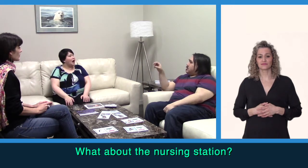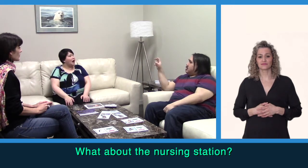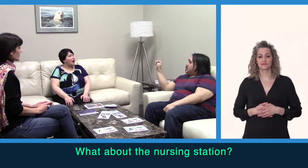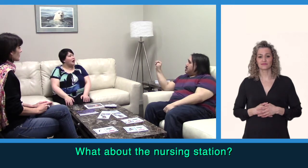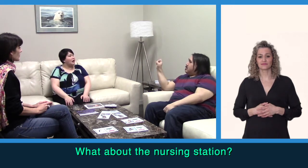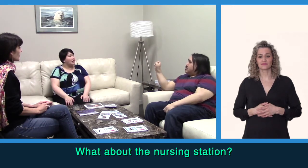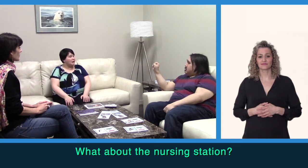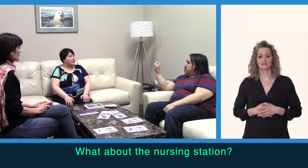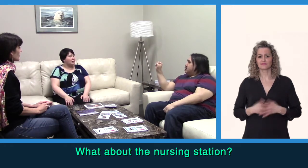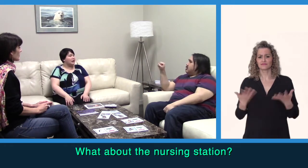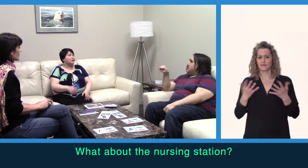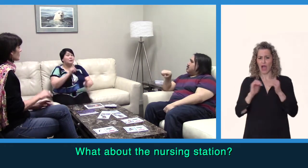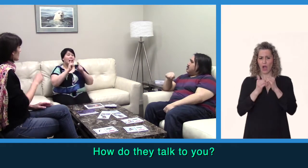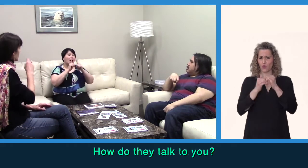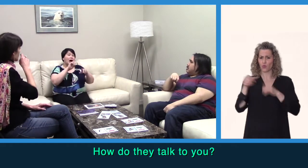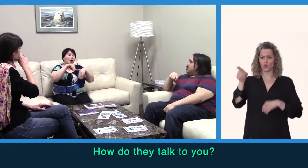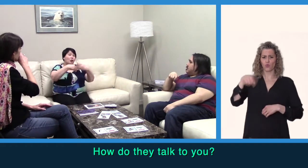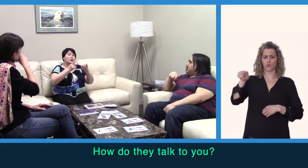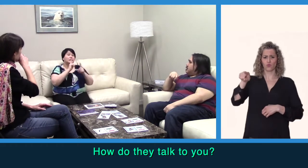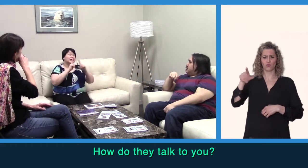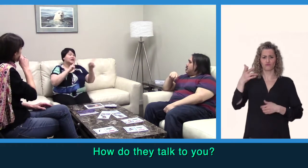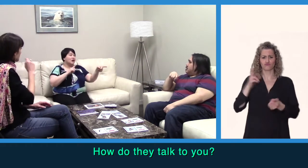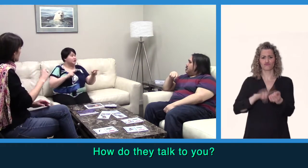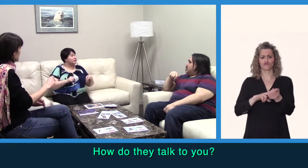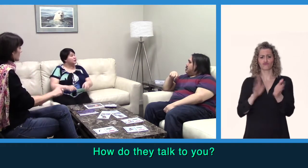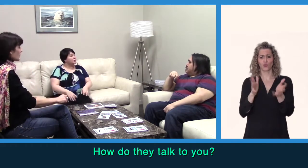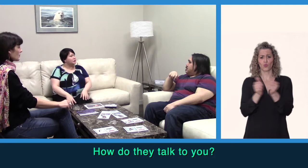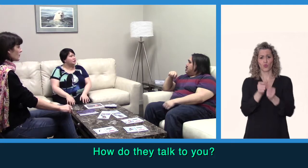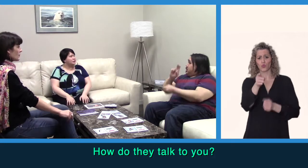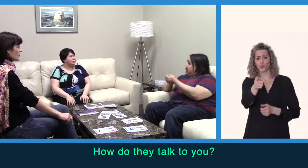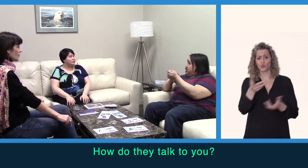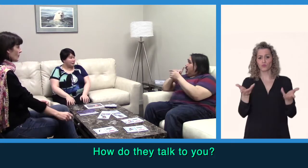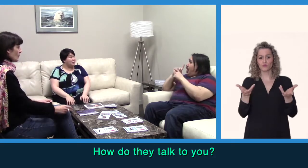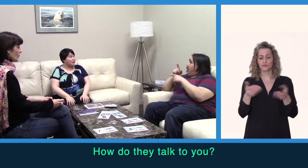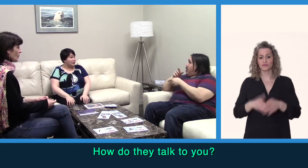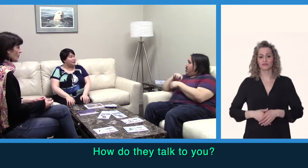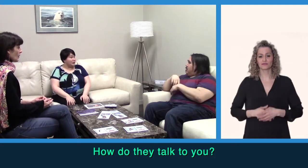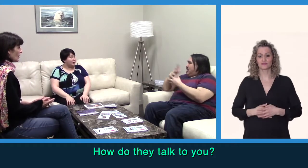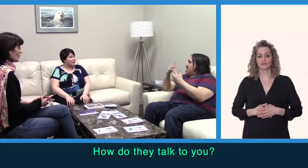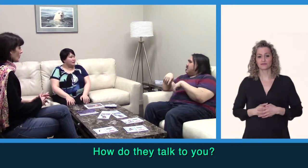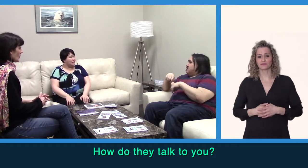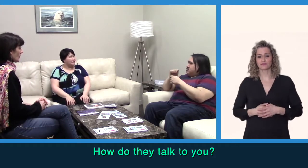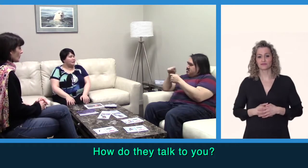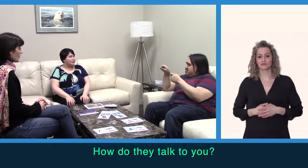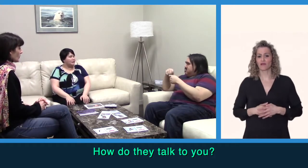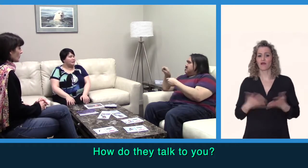Yeah. I know, but how do they talk to you?